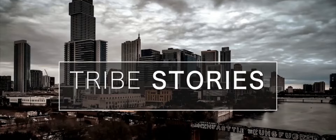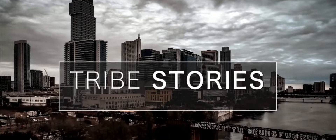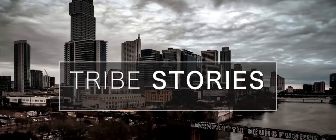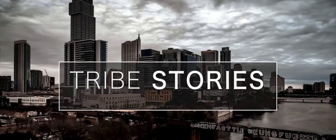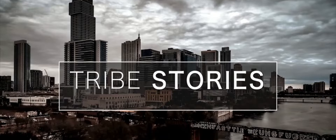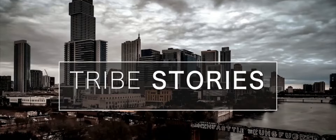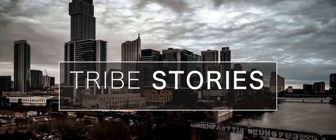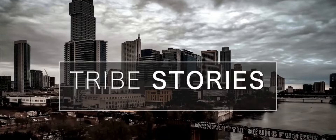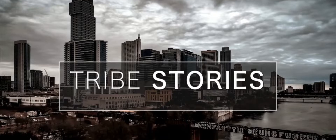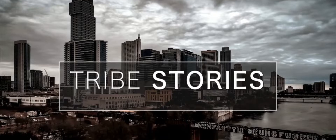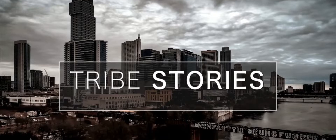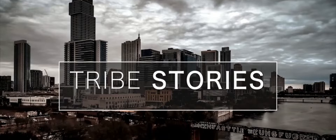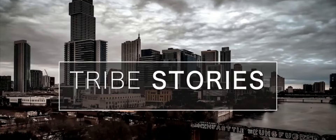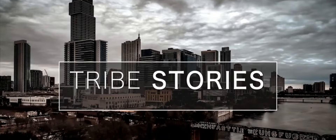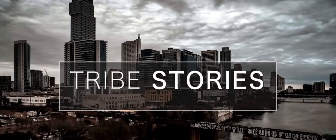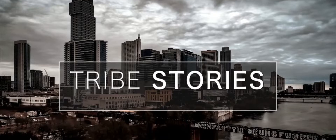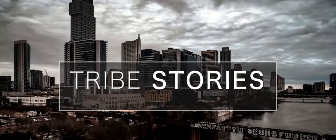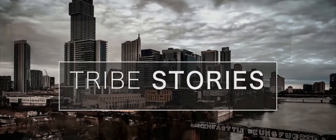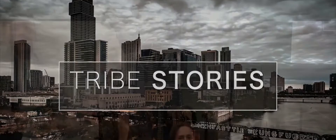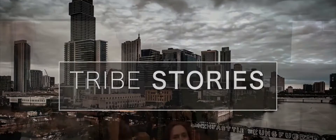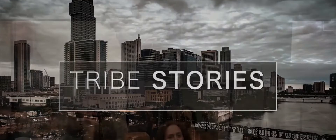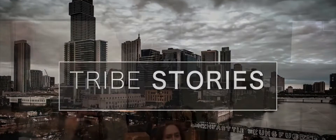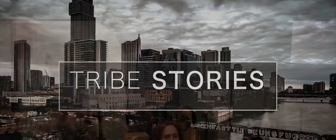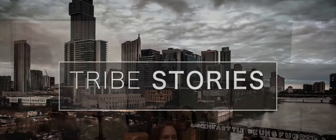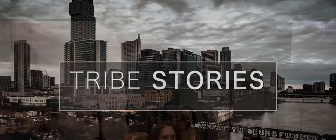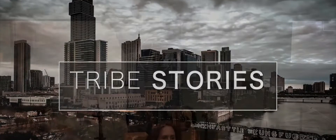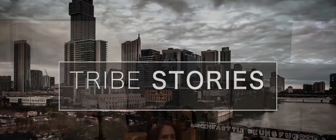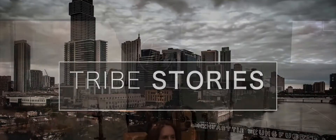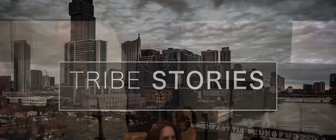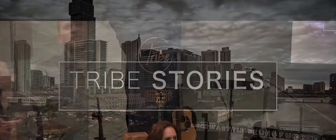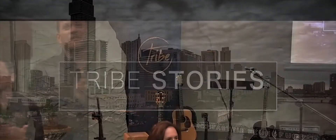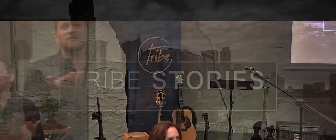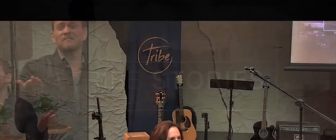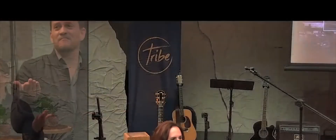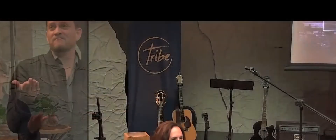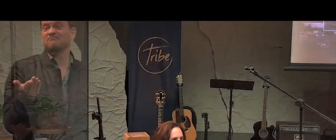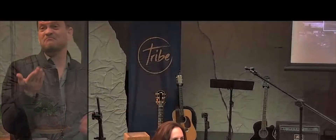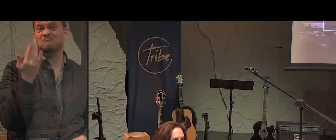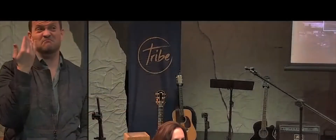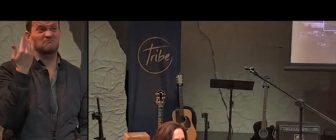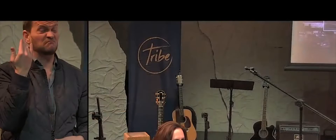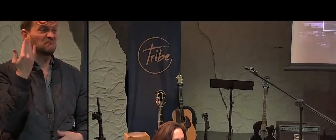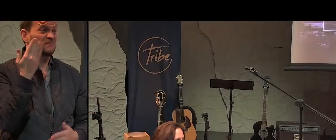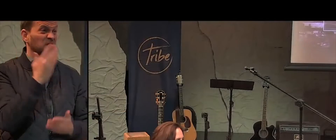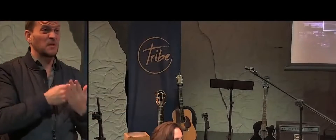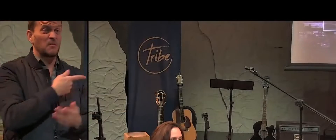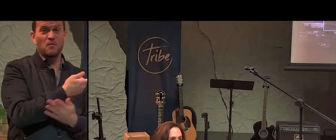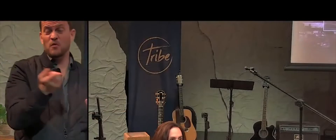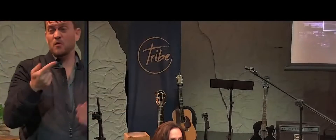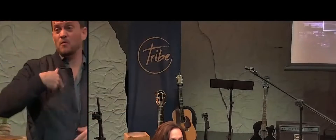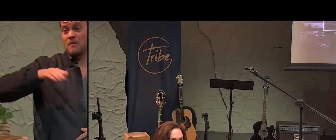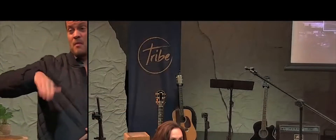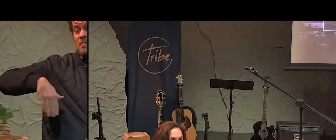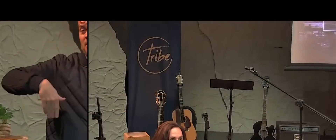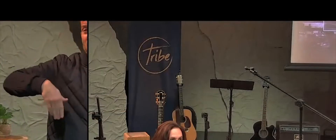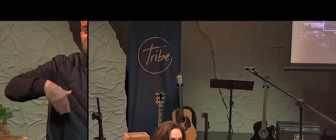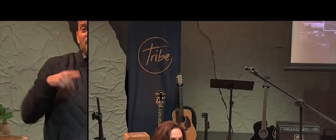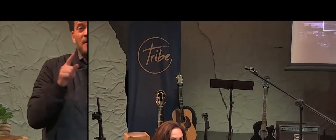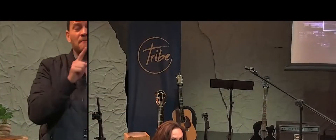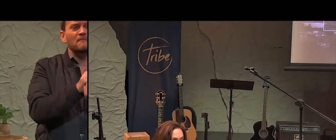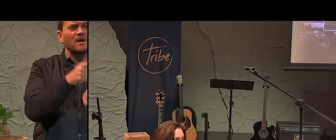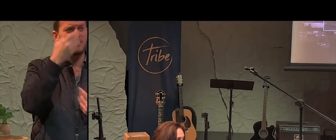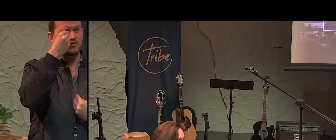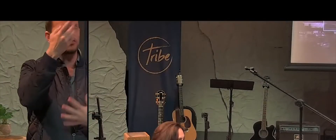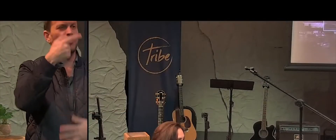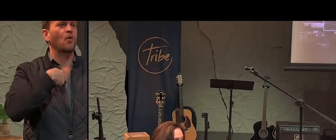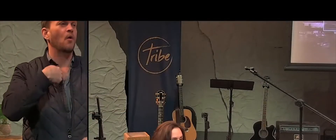Thank you. Good morning, everyone. For those of you I haven't met yet, I'm Deb. I'm not